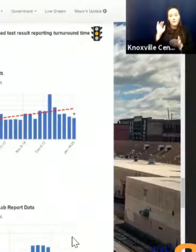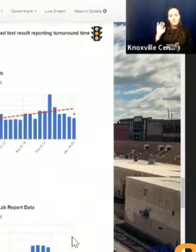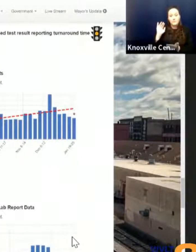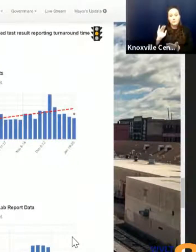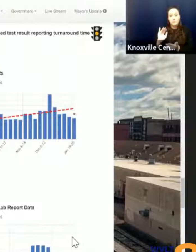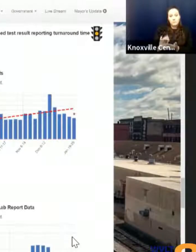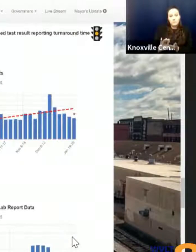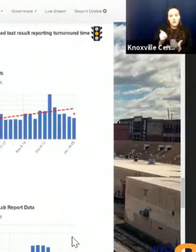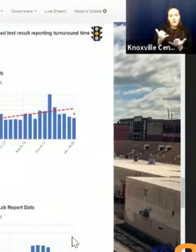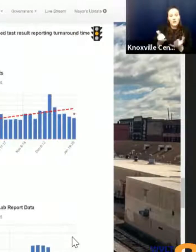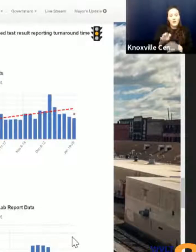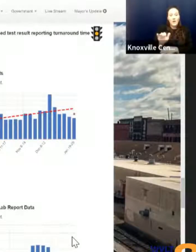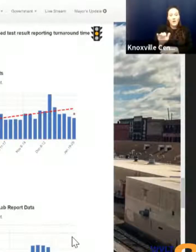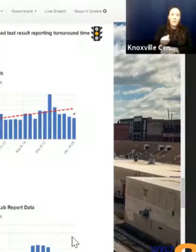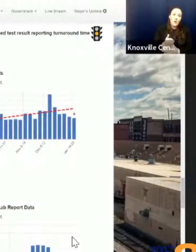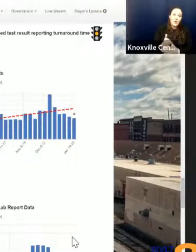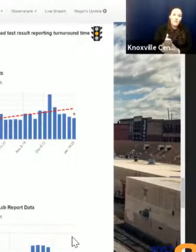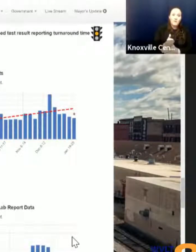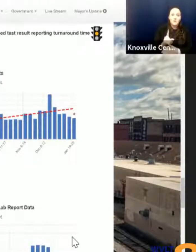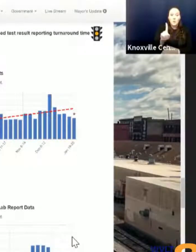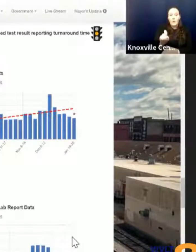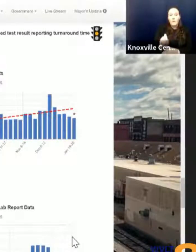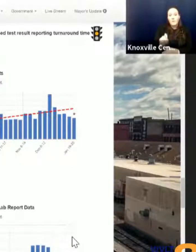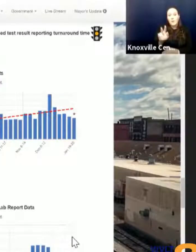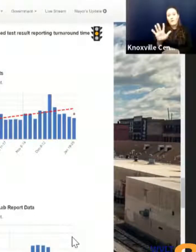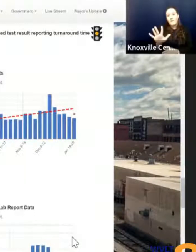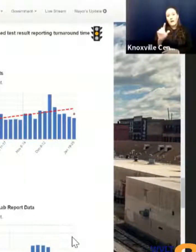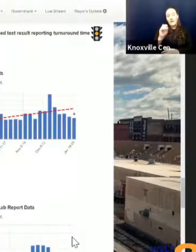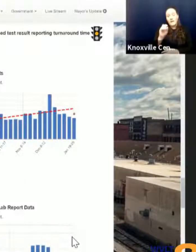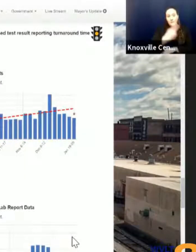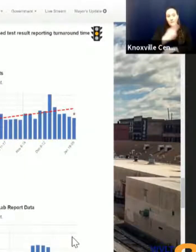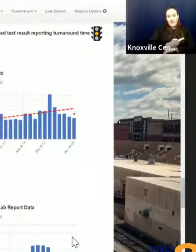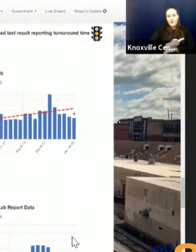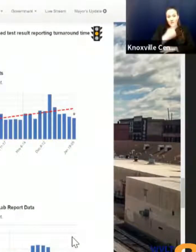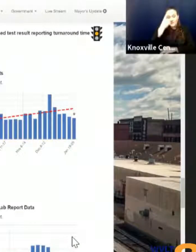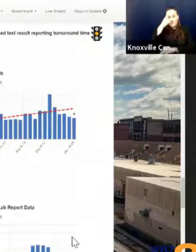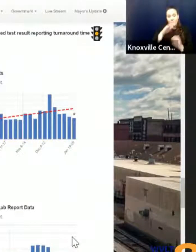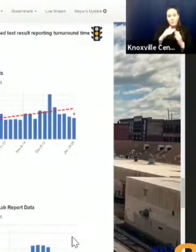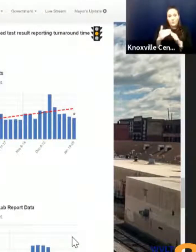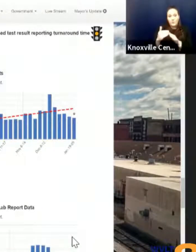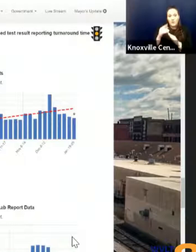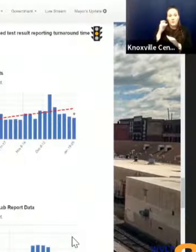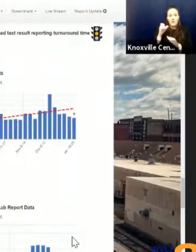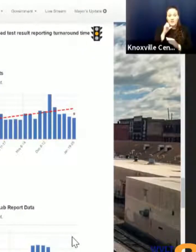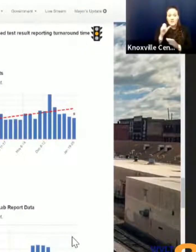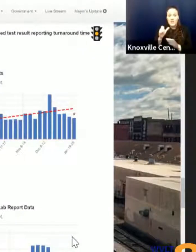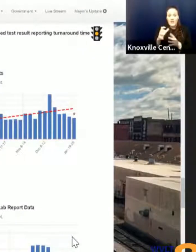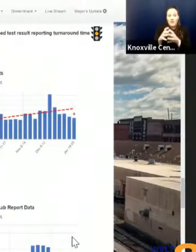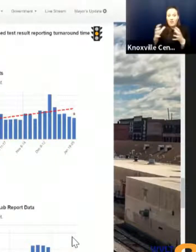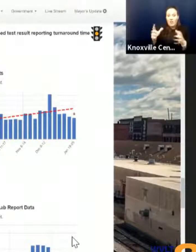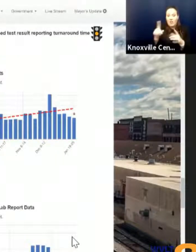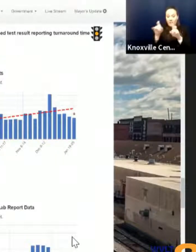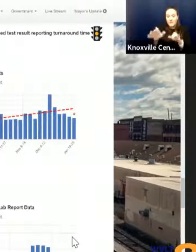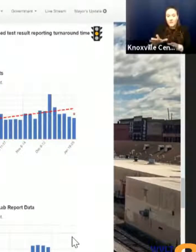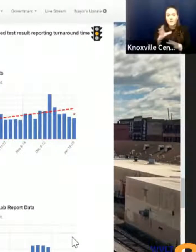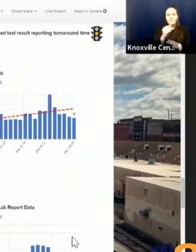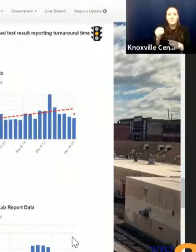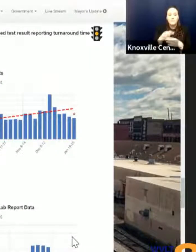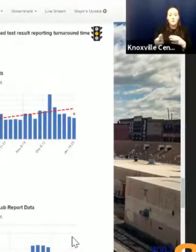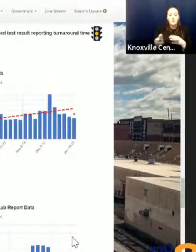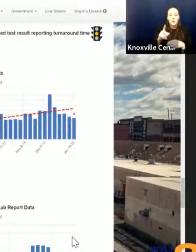of 1.5 days for the community. Because of the lower testing numbers coupled with the positive news regarding a shorter lab turnaround